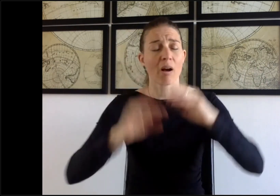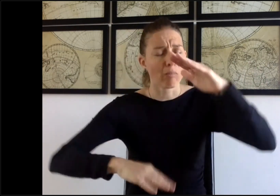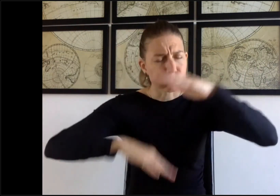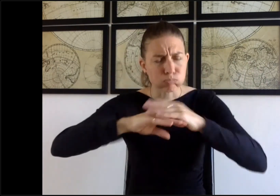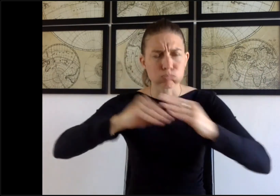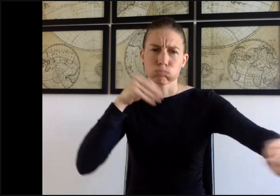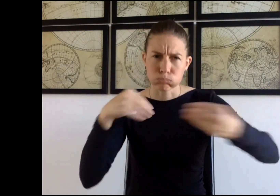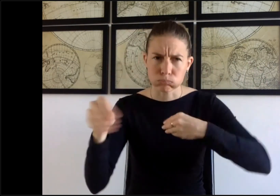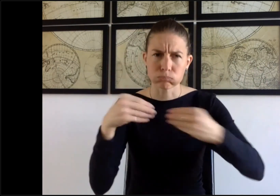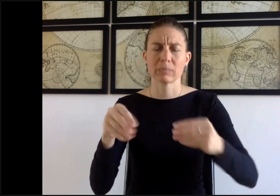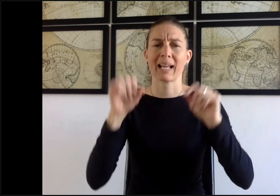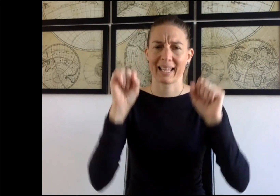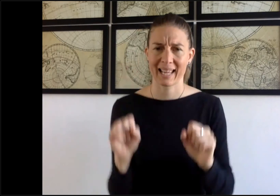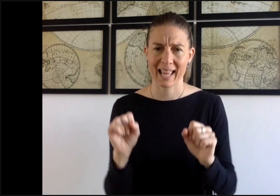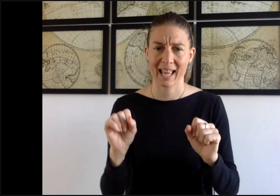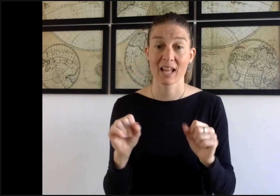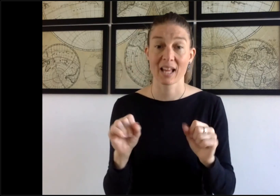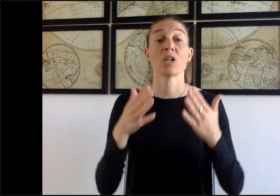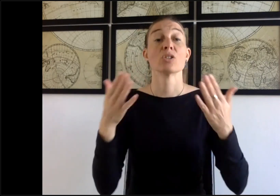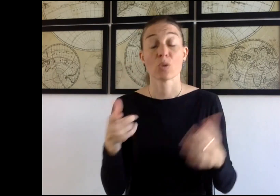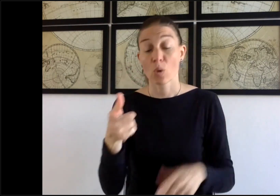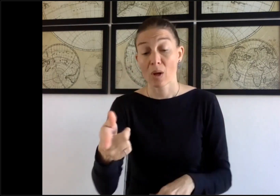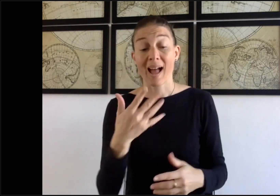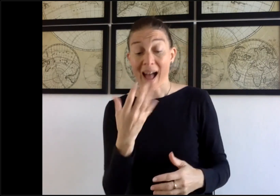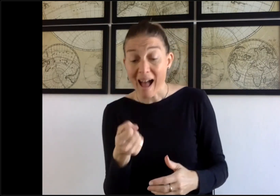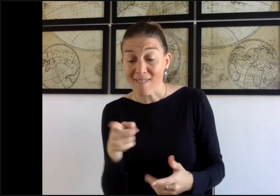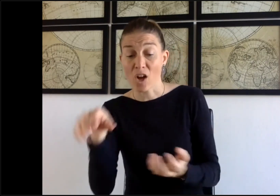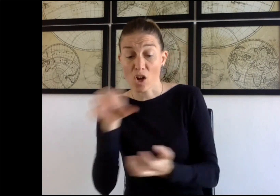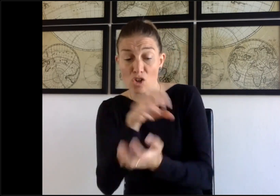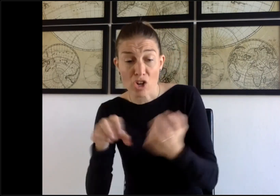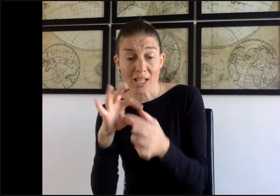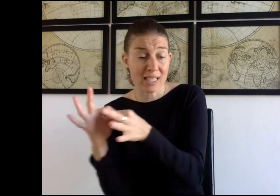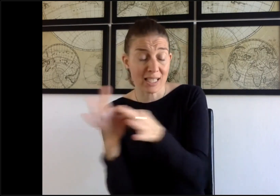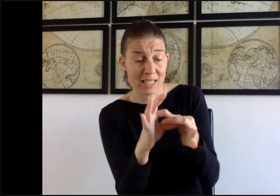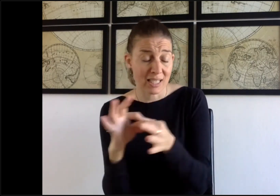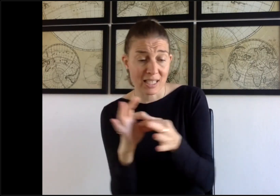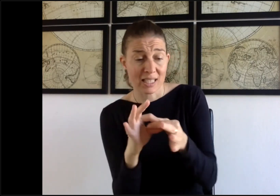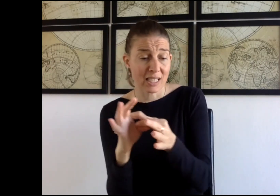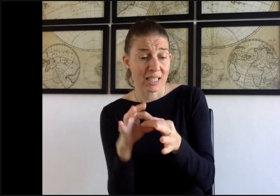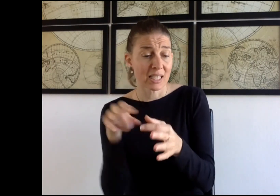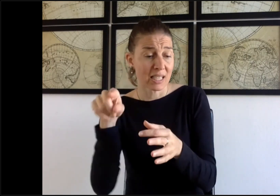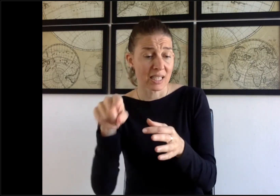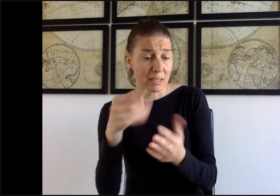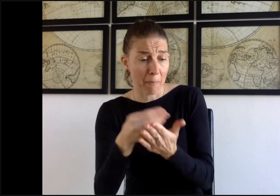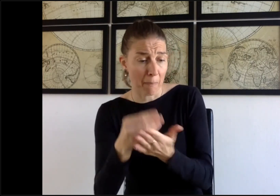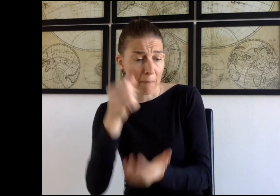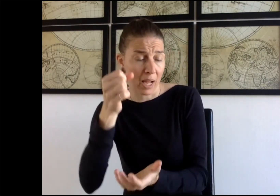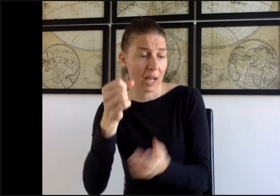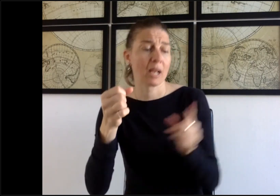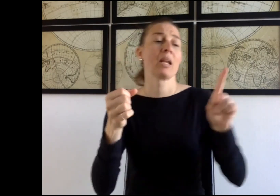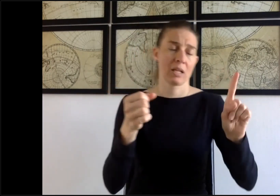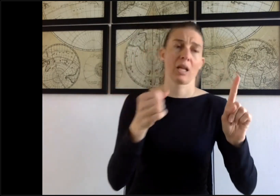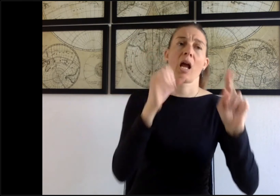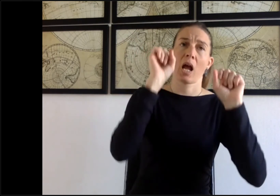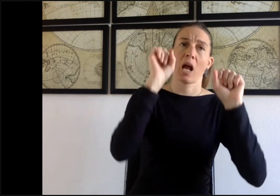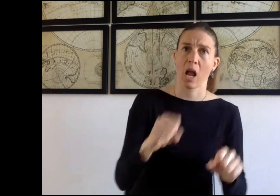full EU financing for crisis-related measures. This is, I think, really extraordinary. I have not seen that in the